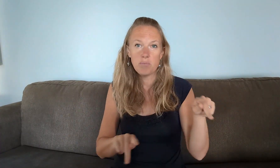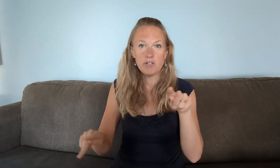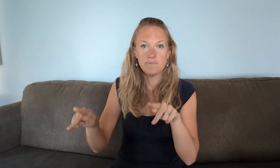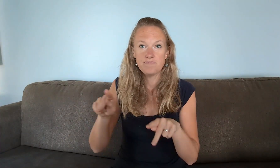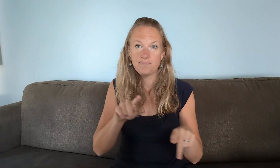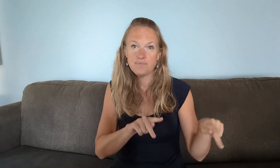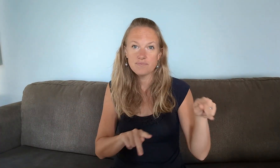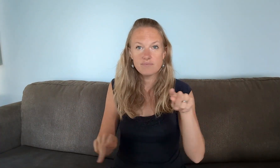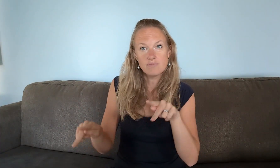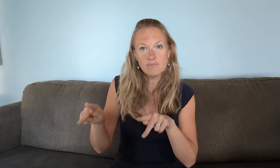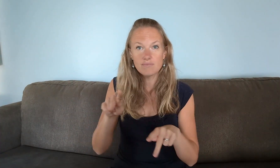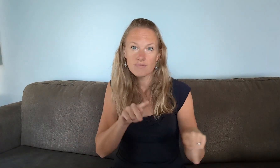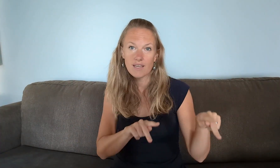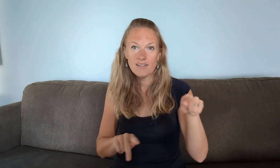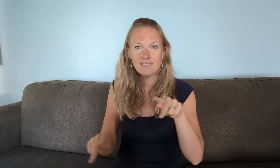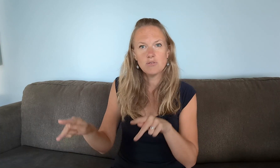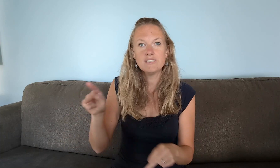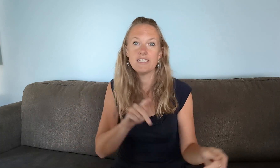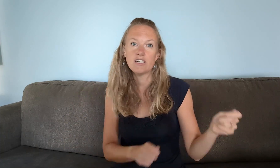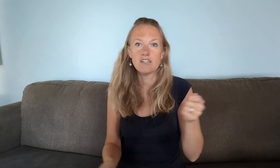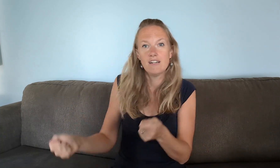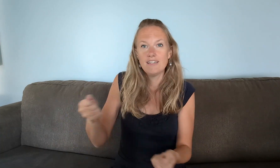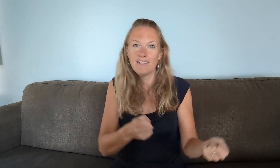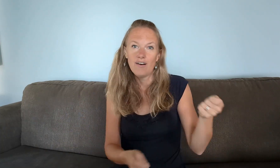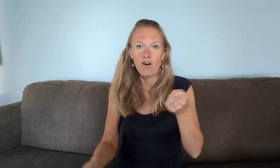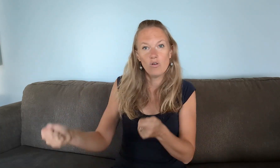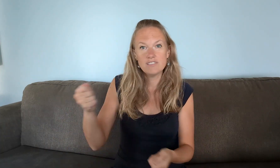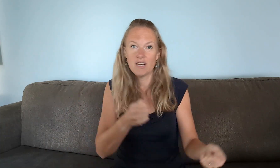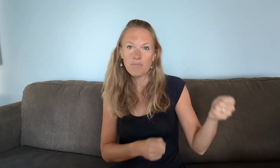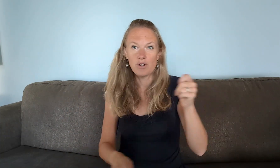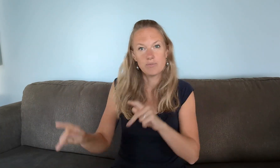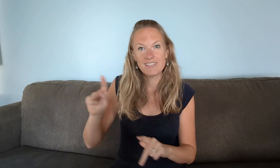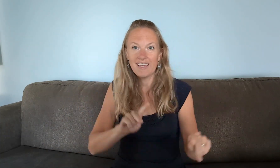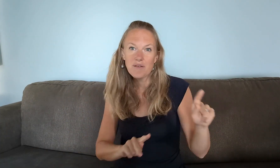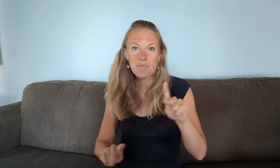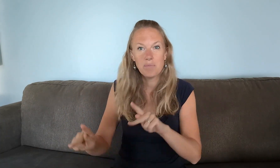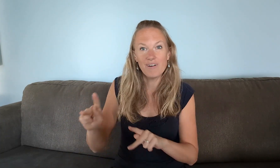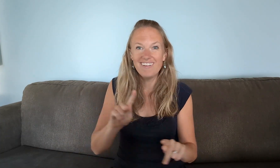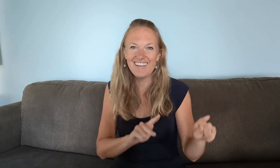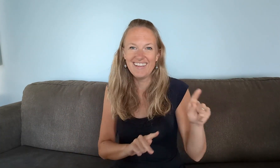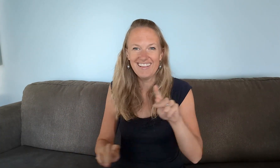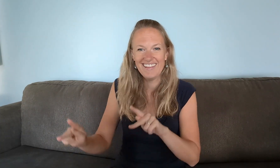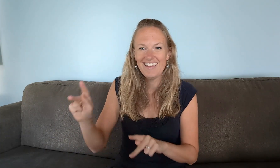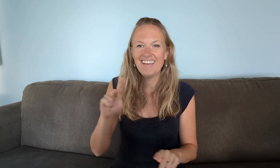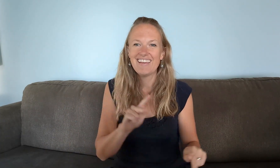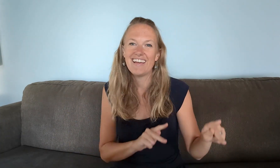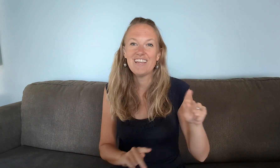People. Okay, it's almost like you're holding jump ropes, okay? People. Okay, here